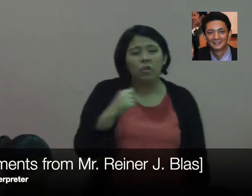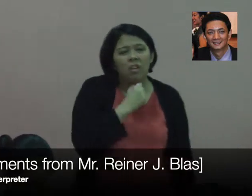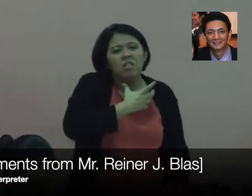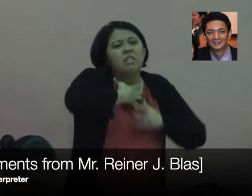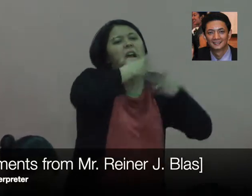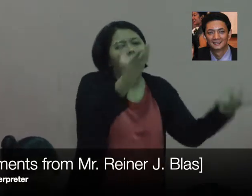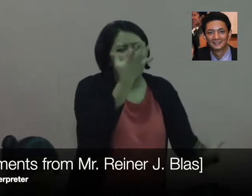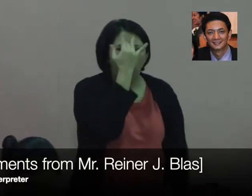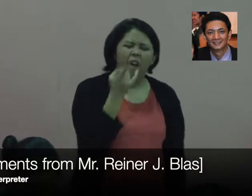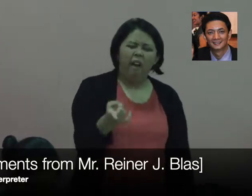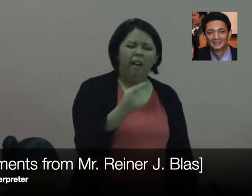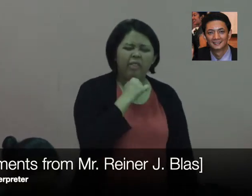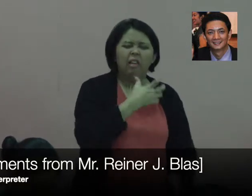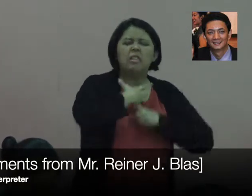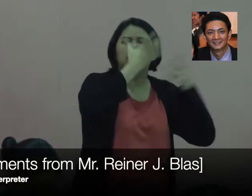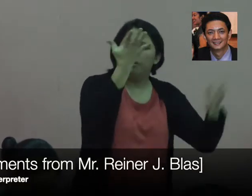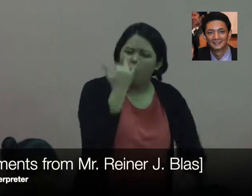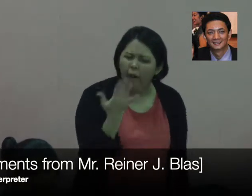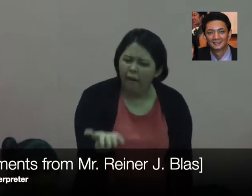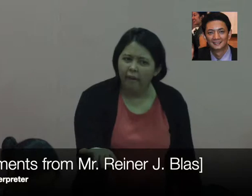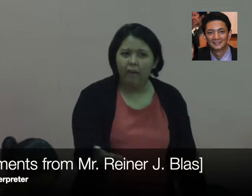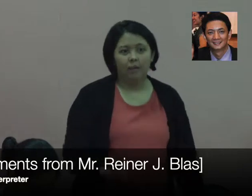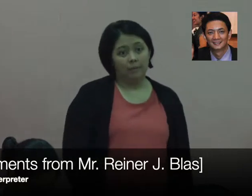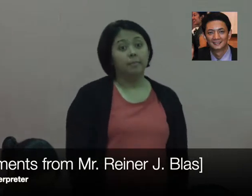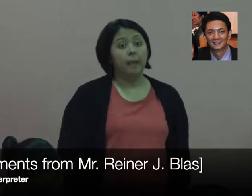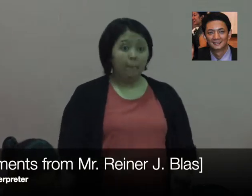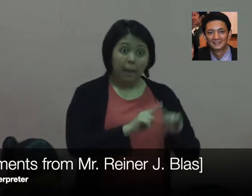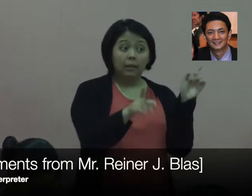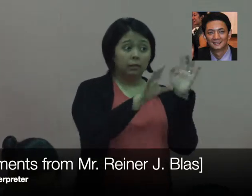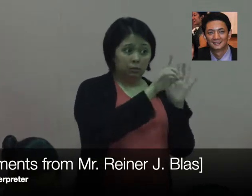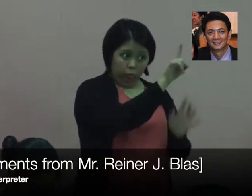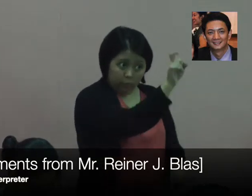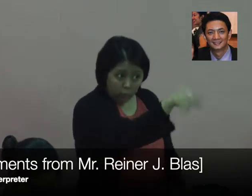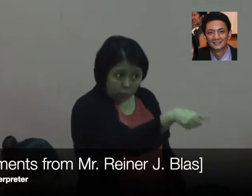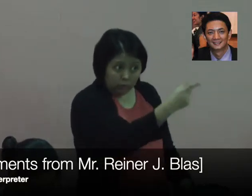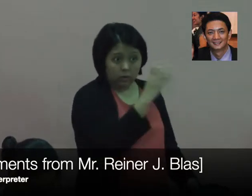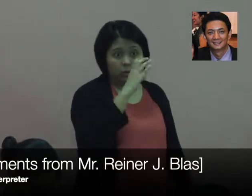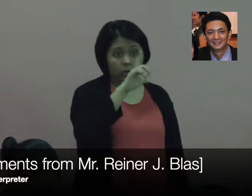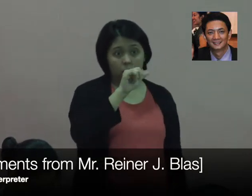scream? So my question is, for instance, the